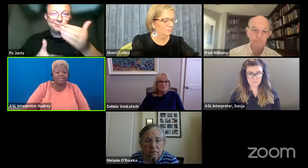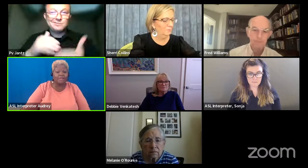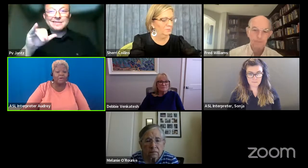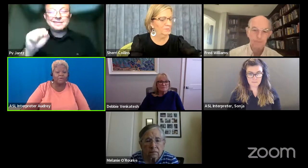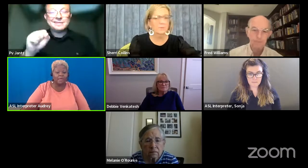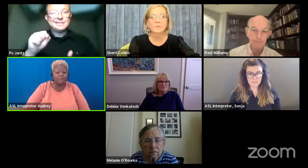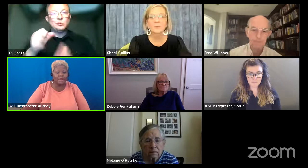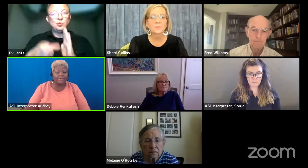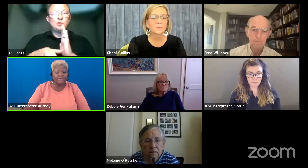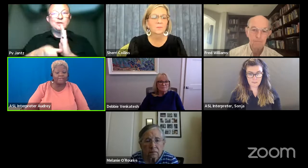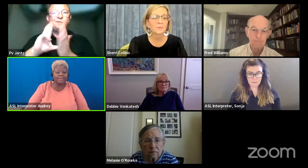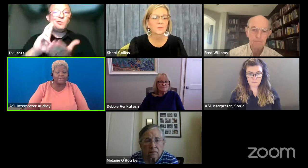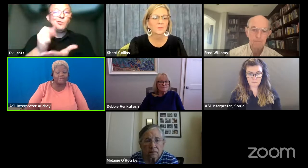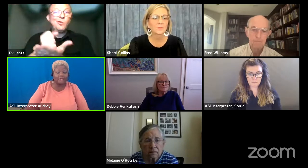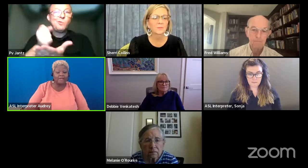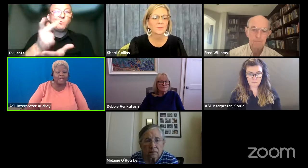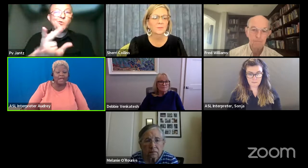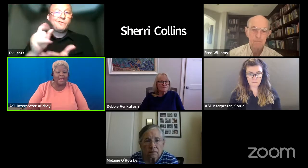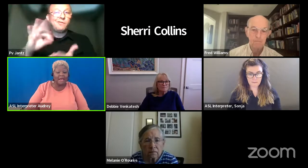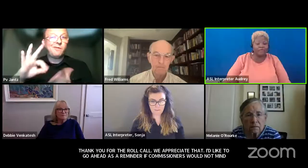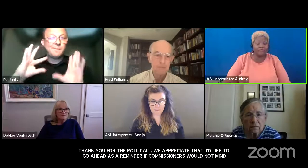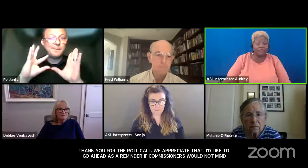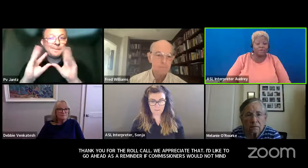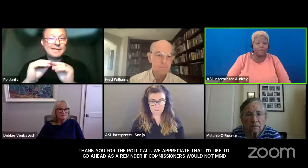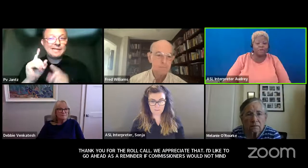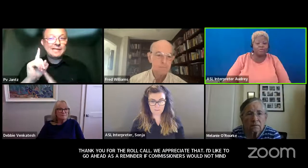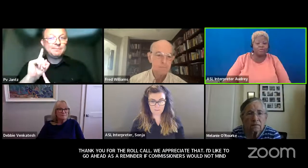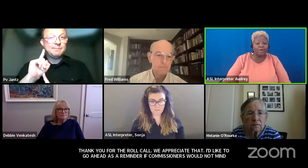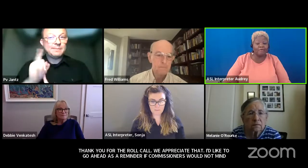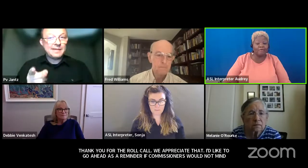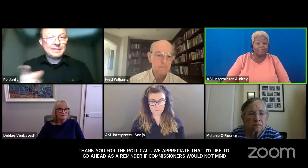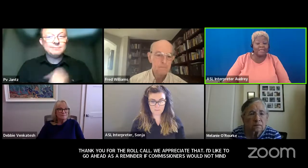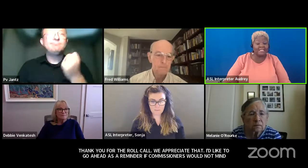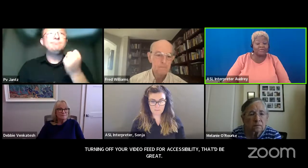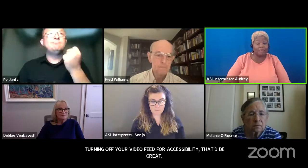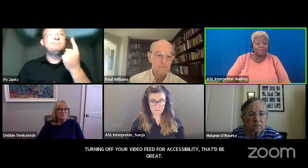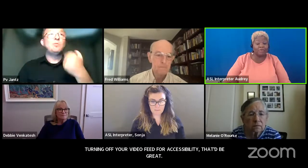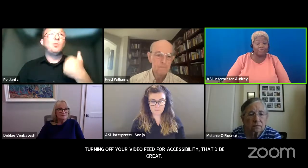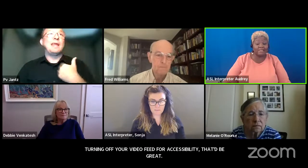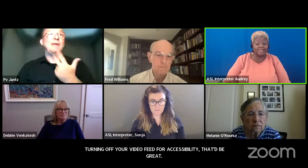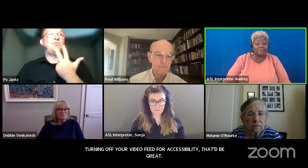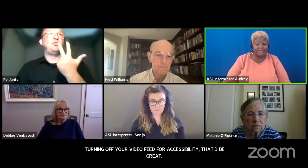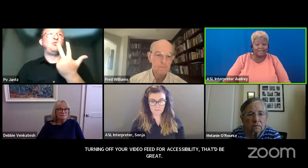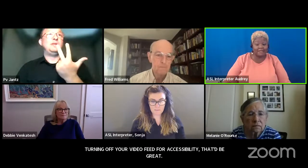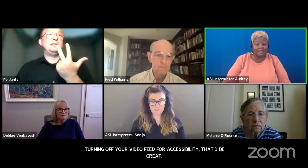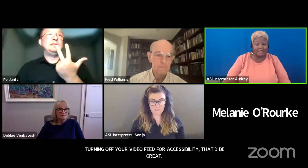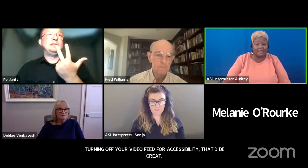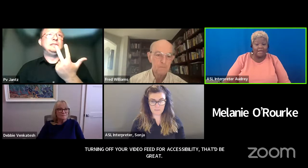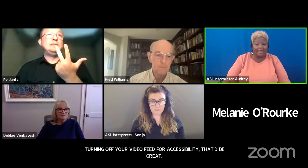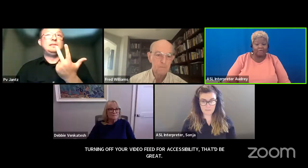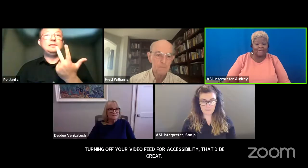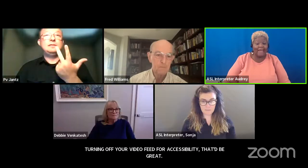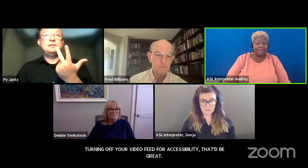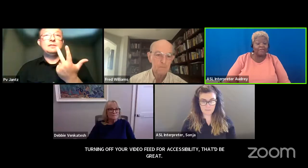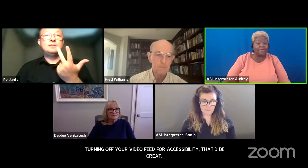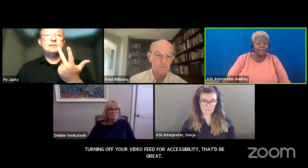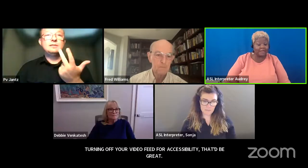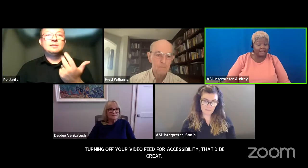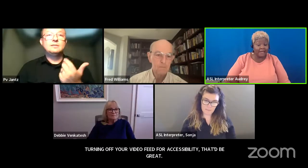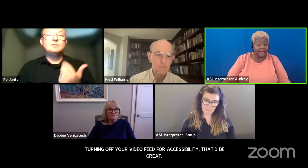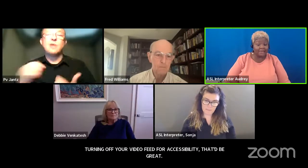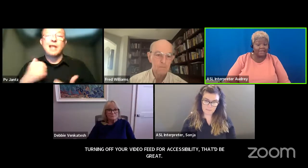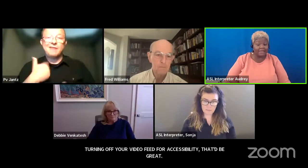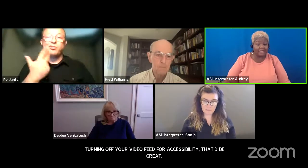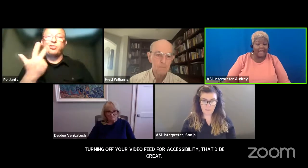And first thing, we're going to get right into the agenda and have review and approval of the minutes from the previous meeting. And we have